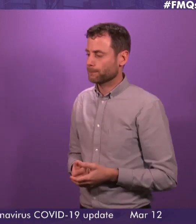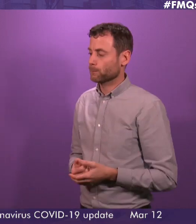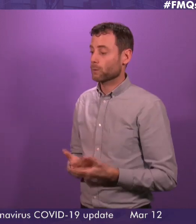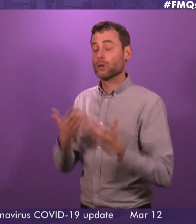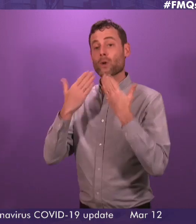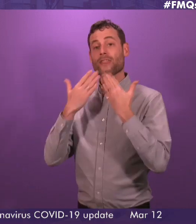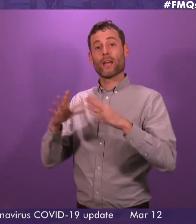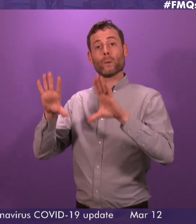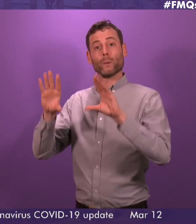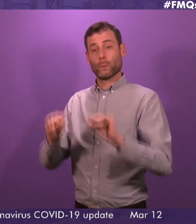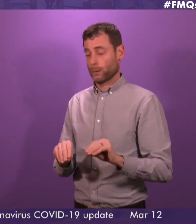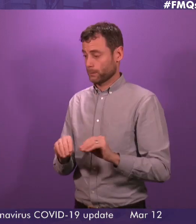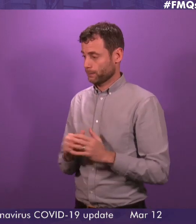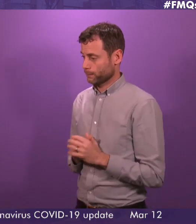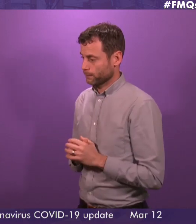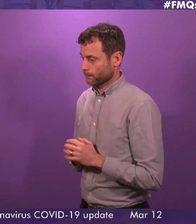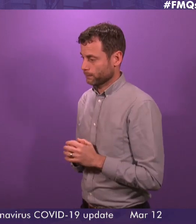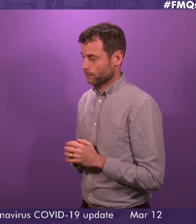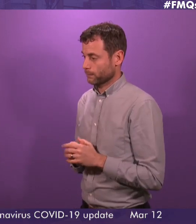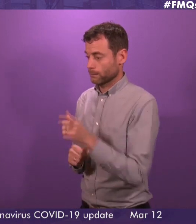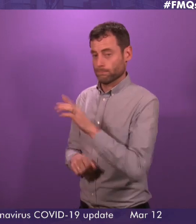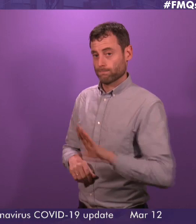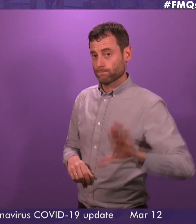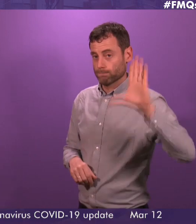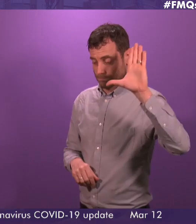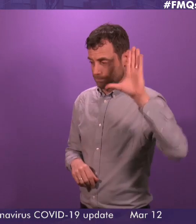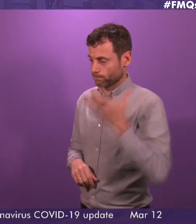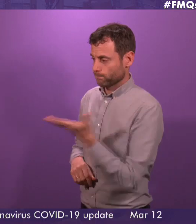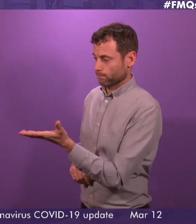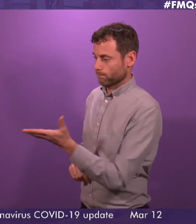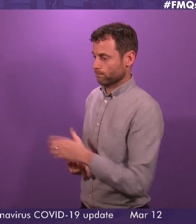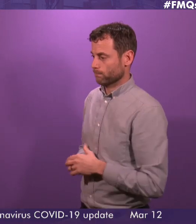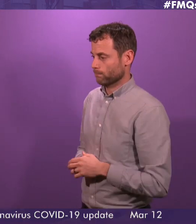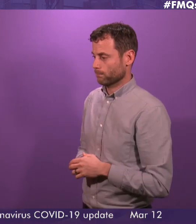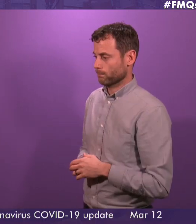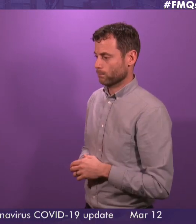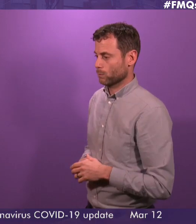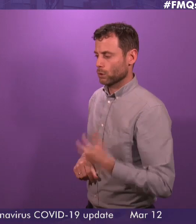Thank you for that. And yes, a point of order from Bruce Crawford. I'm sorry